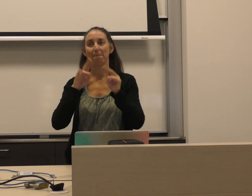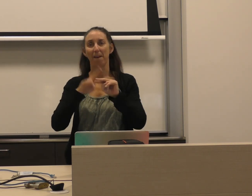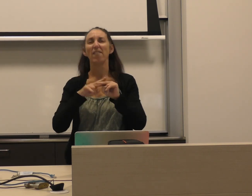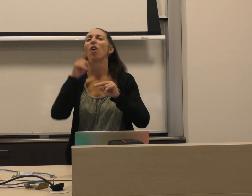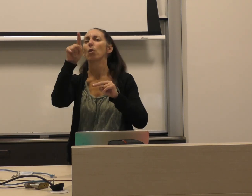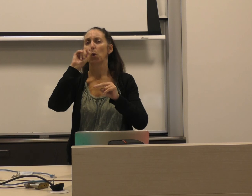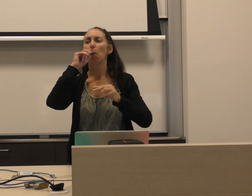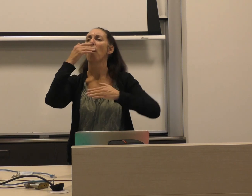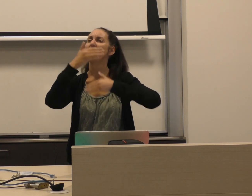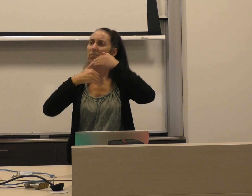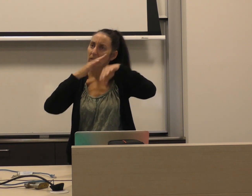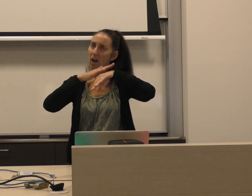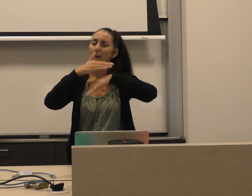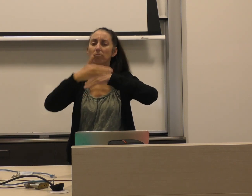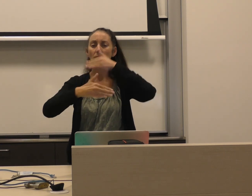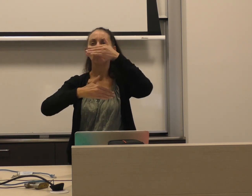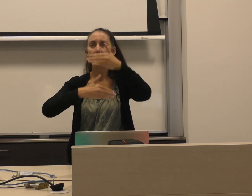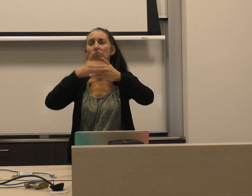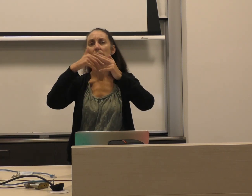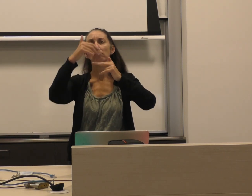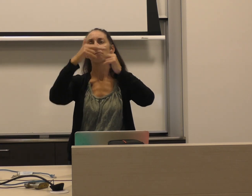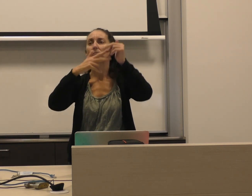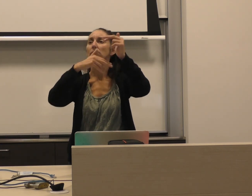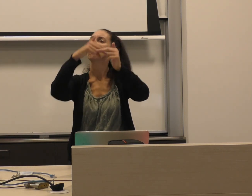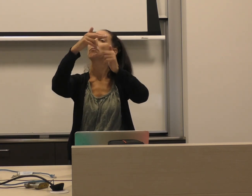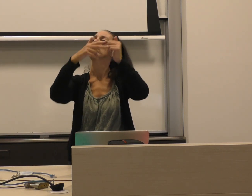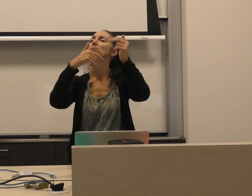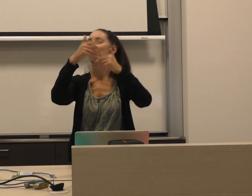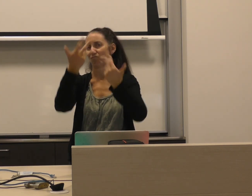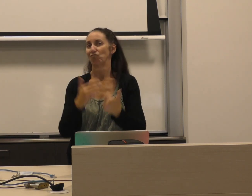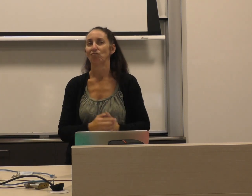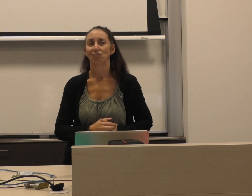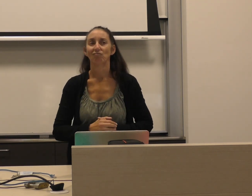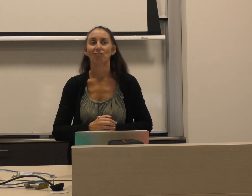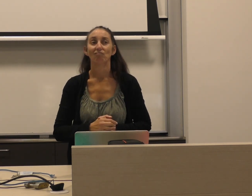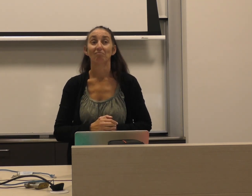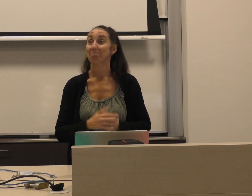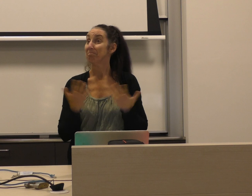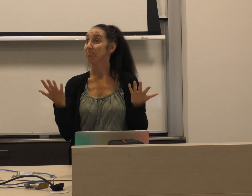So, non-manual features. Very important. Over time, you'll learn to develop them more.